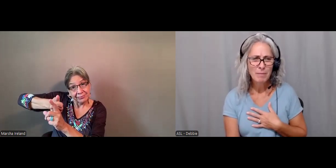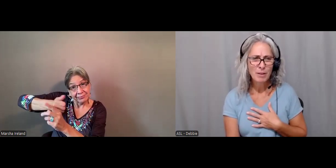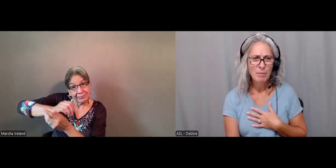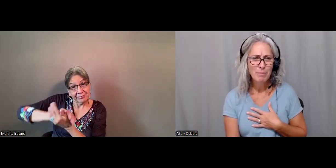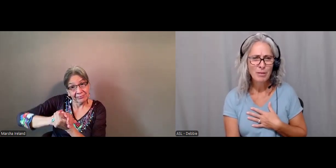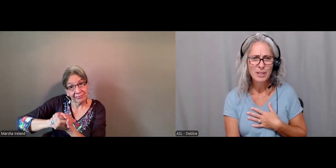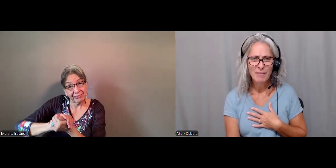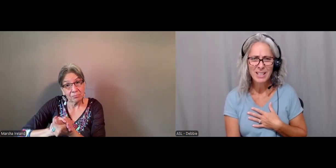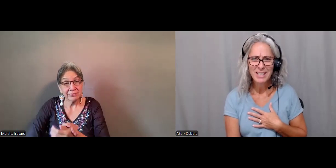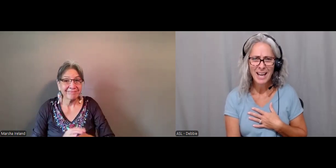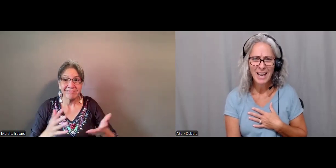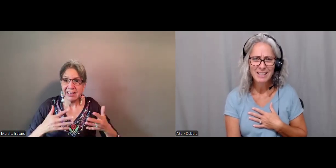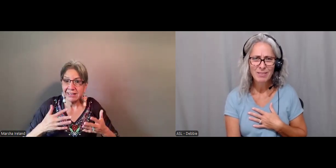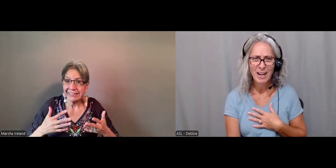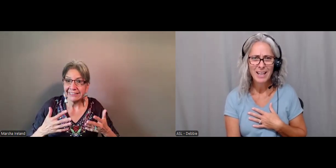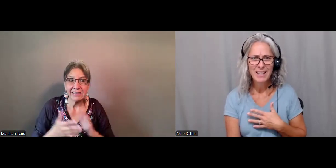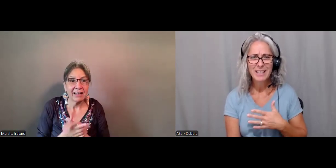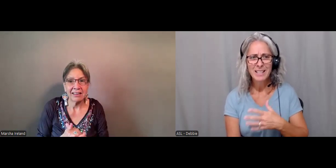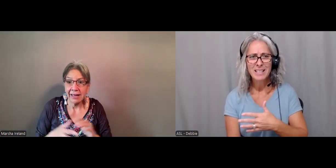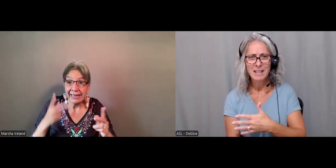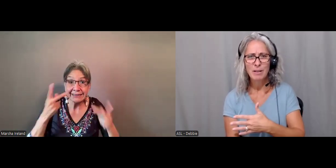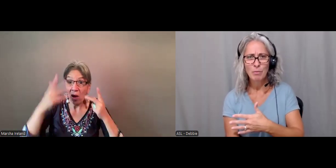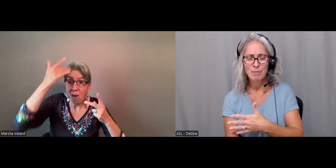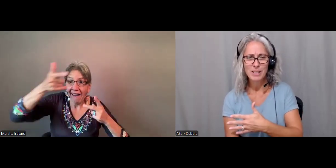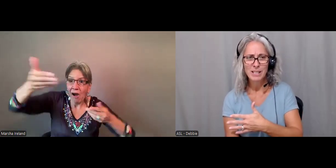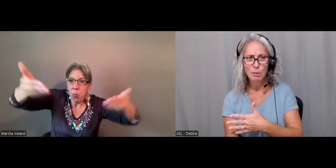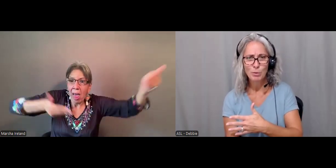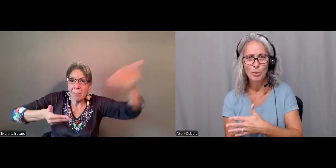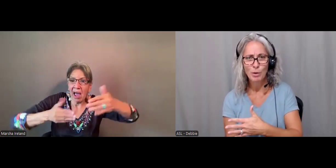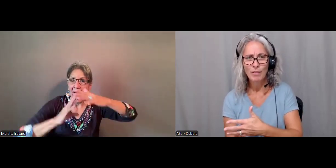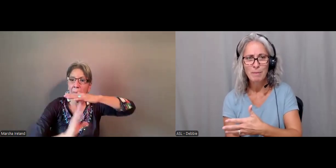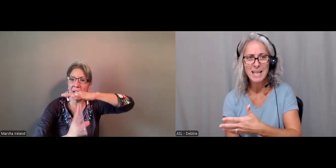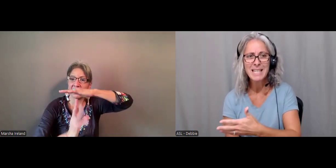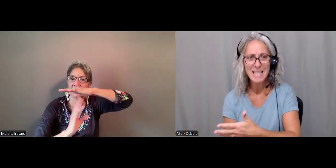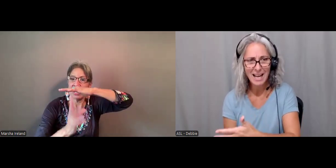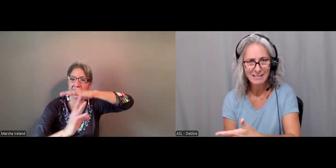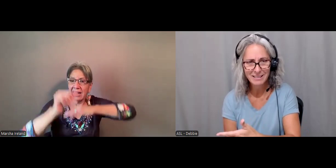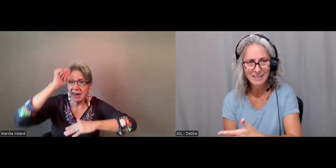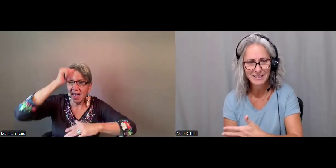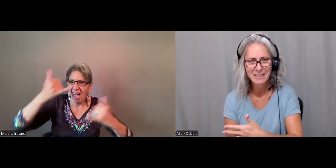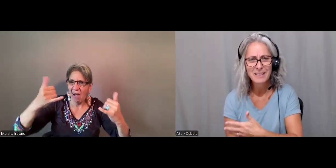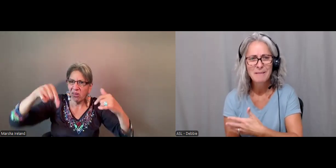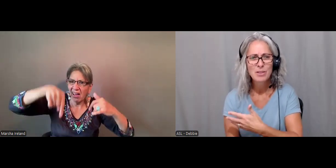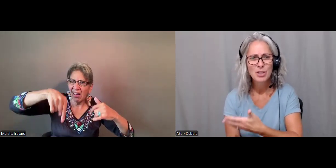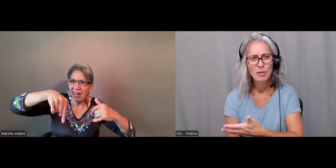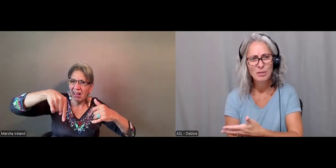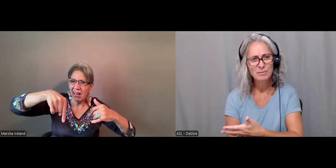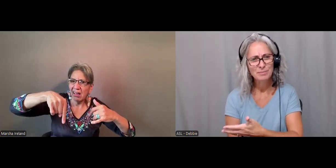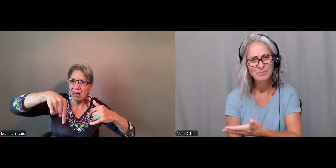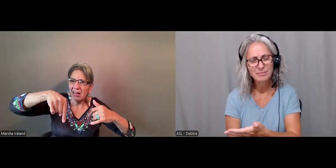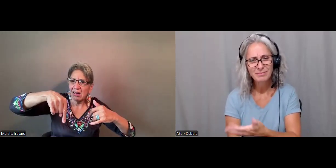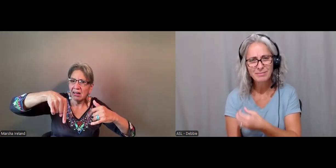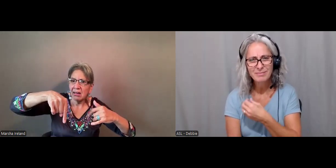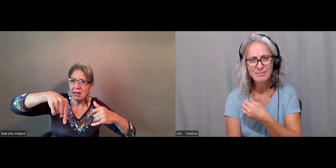the peoples of these lands, right? Indian represents people who are from India. So